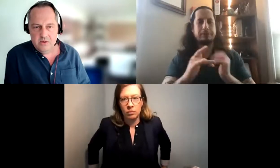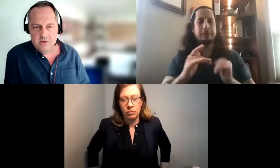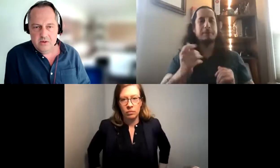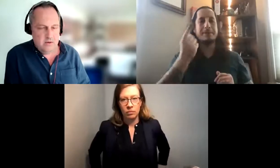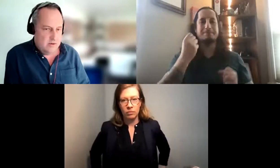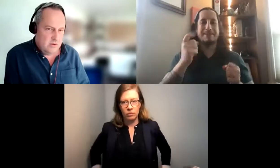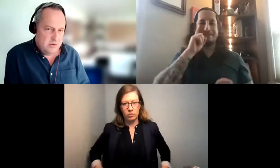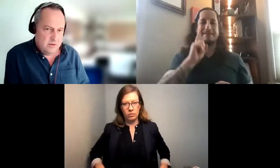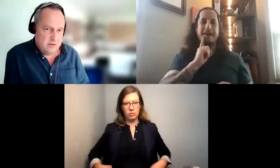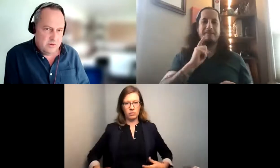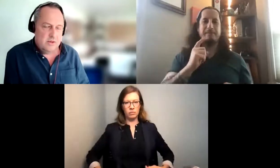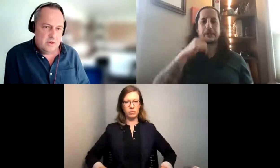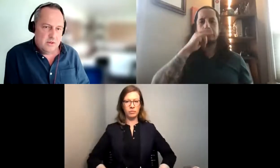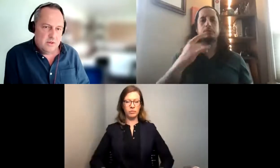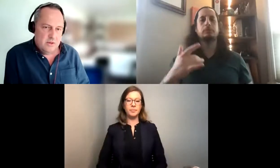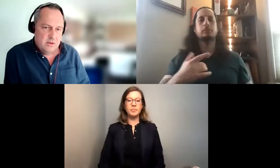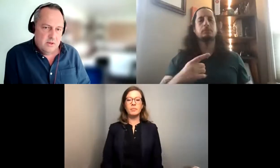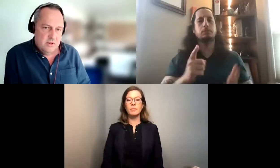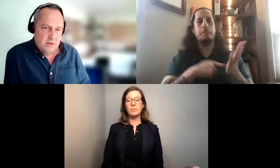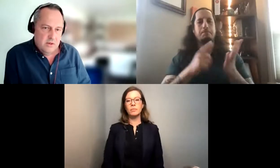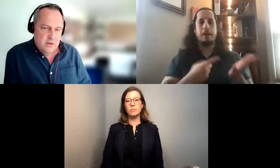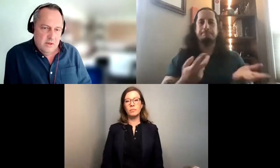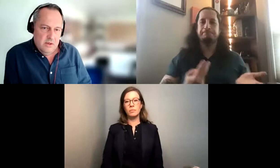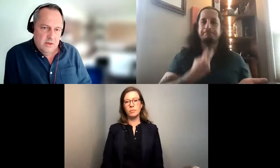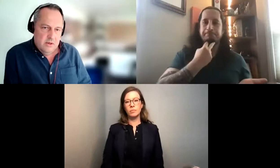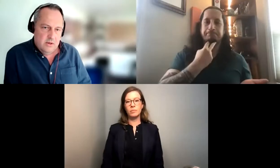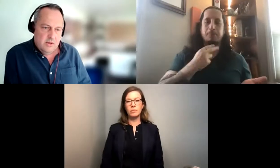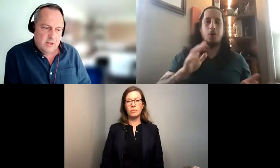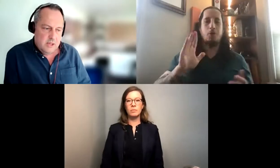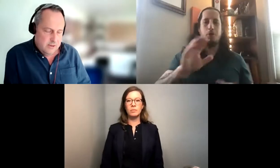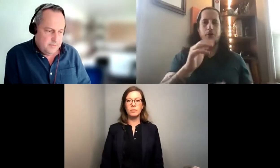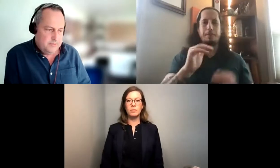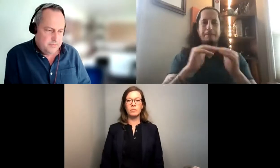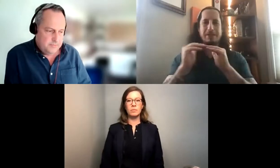well, let's say there's a deaf child who has a real connection or an interest in tech.